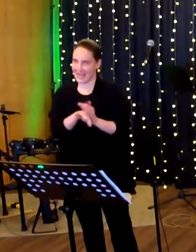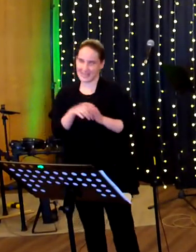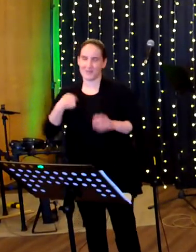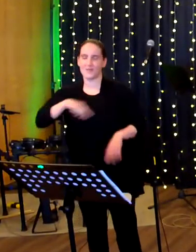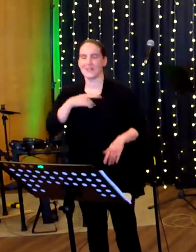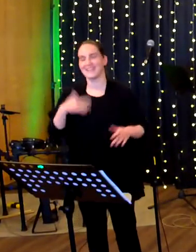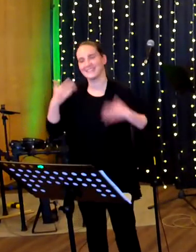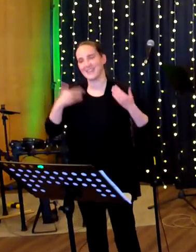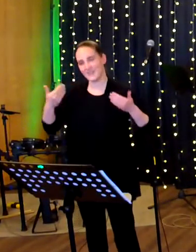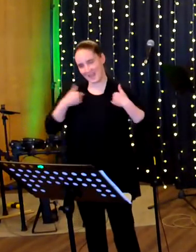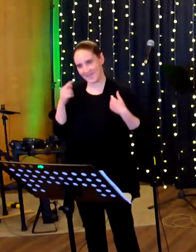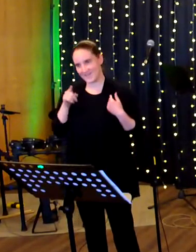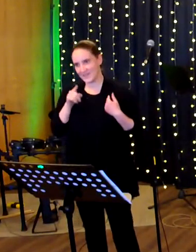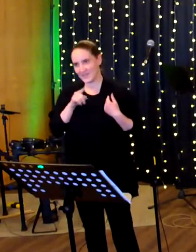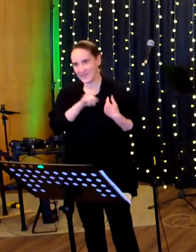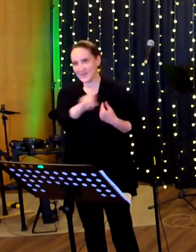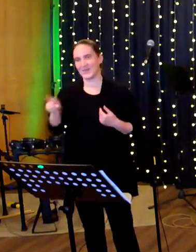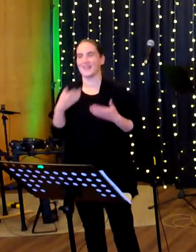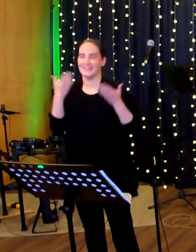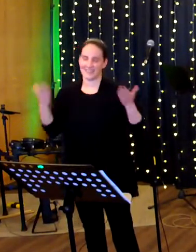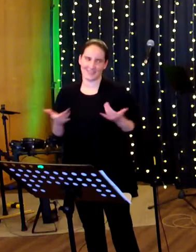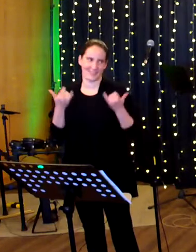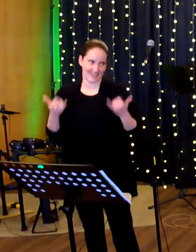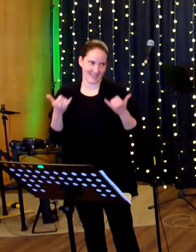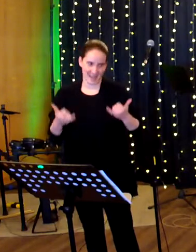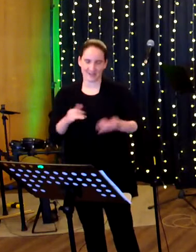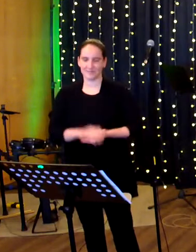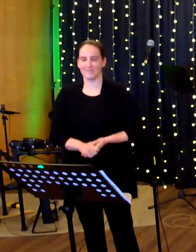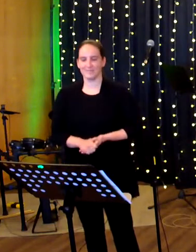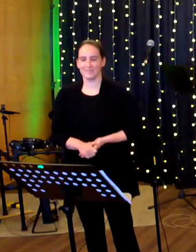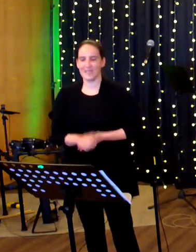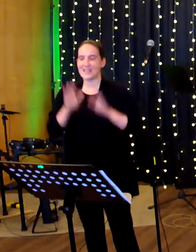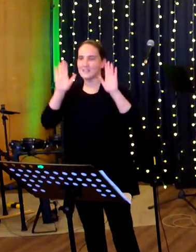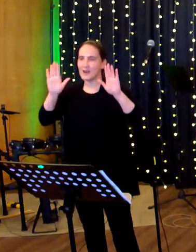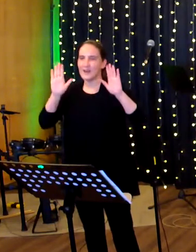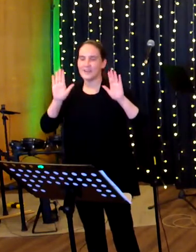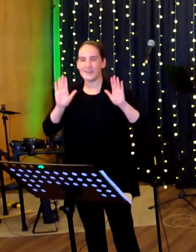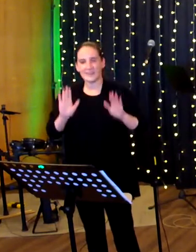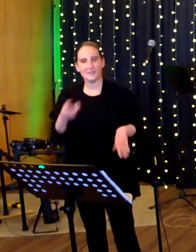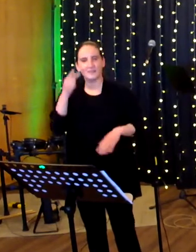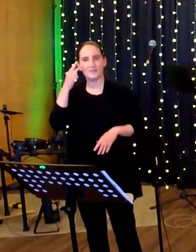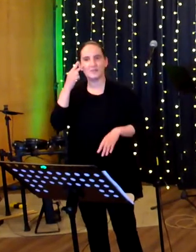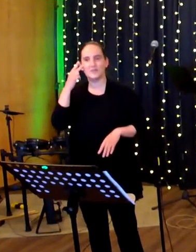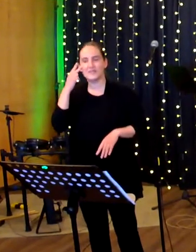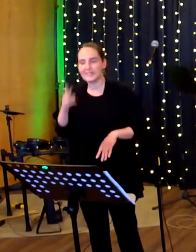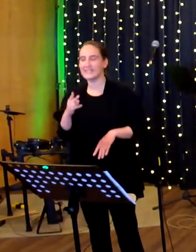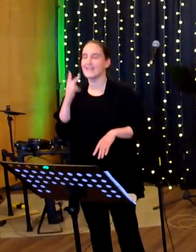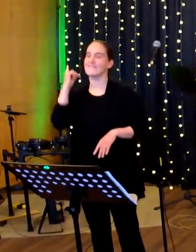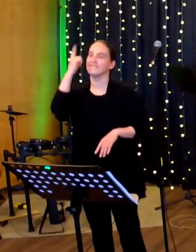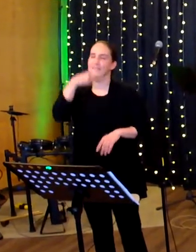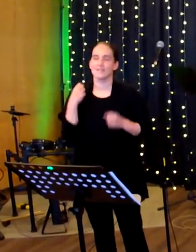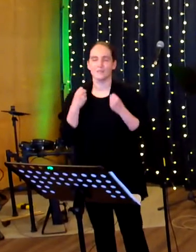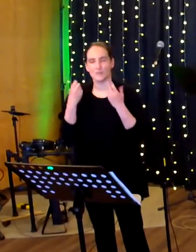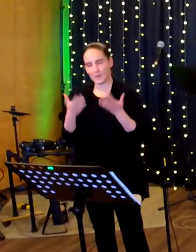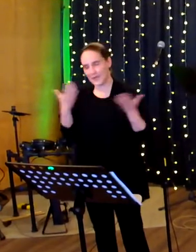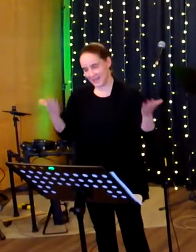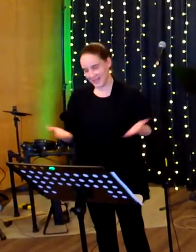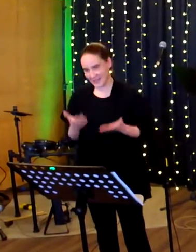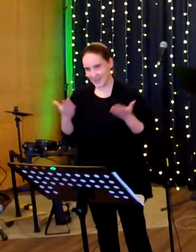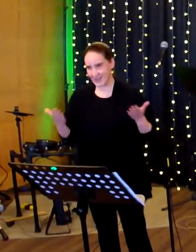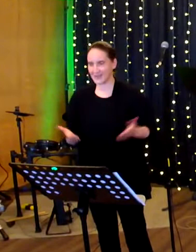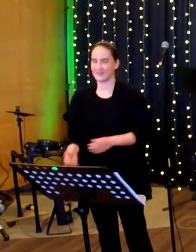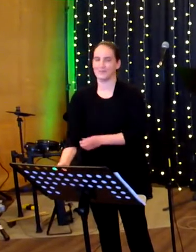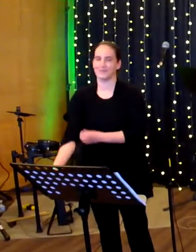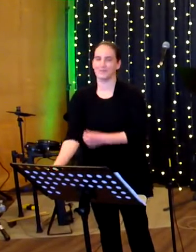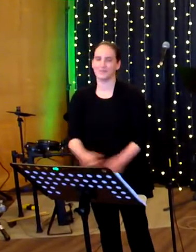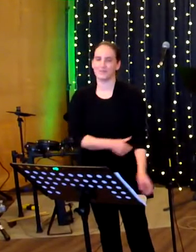excited to have you here with us, and it is so awesome to see so many faces here. I'm so excited that